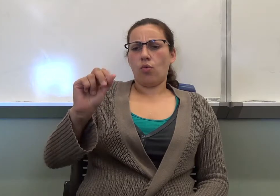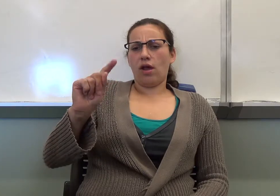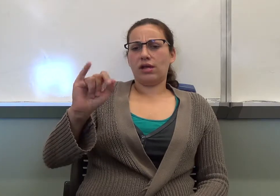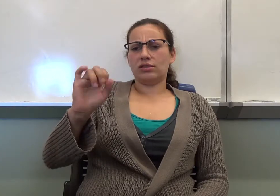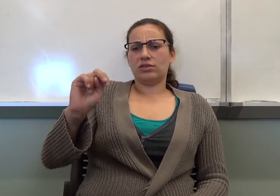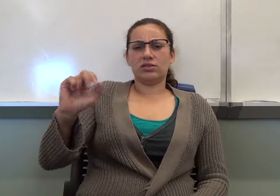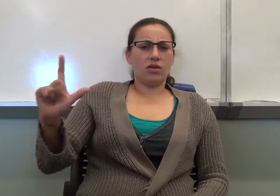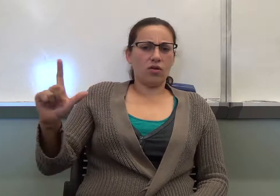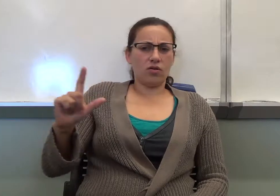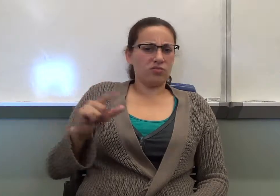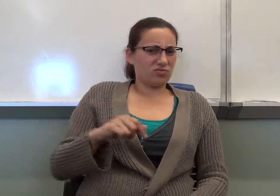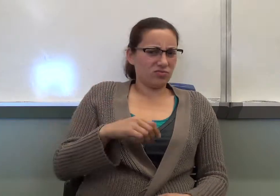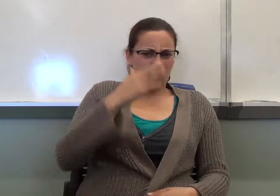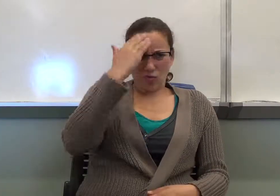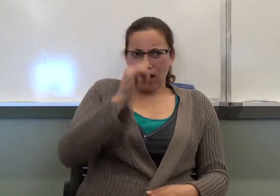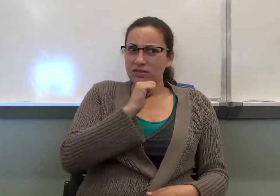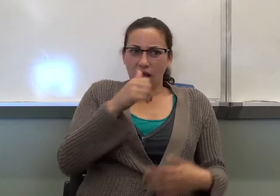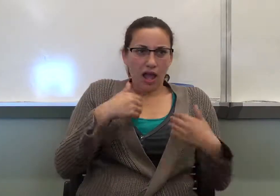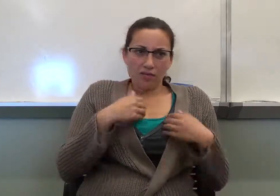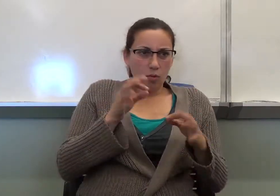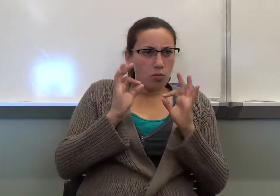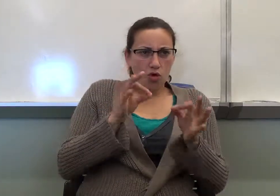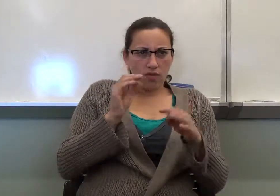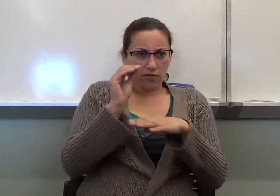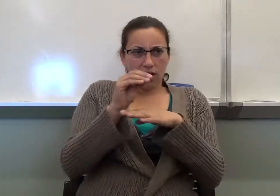little fractions or something? No, not really.